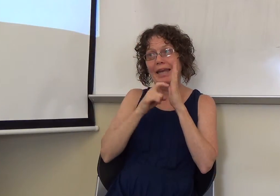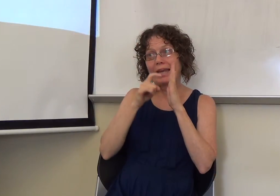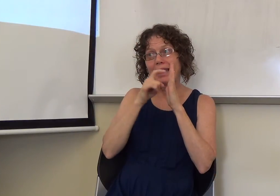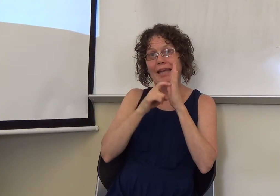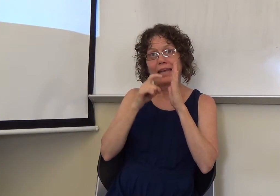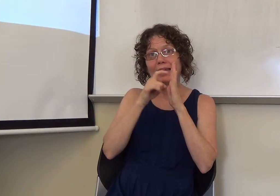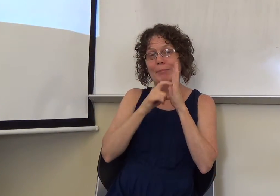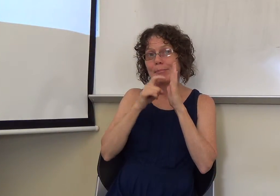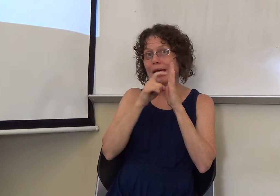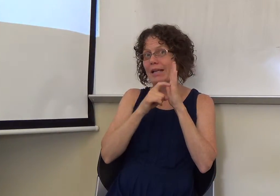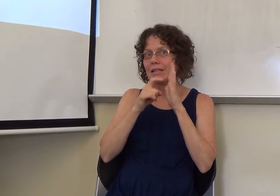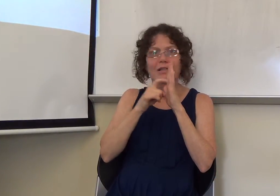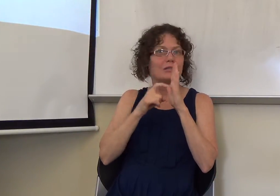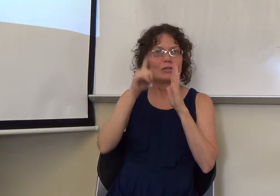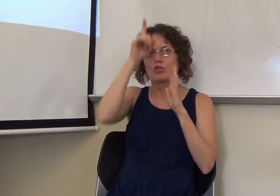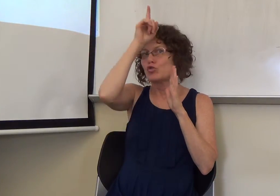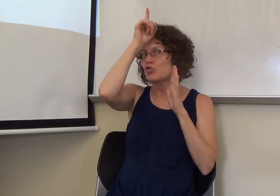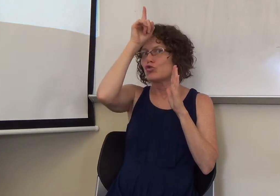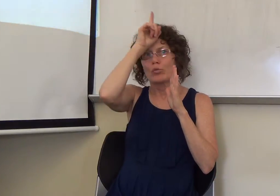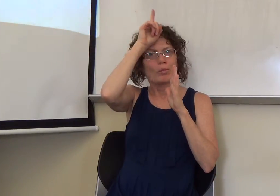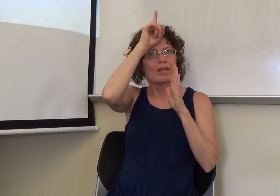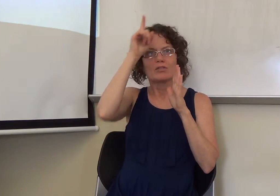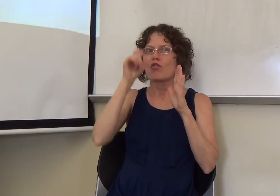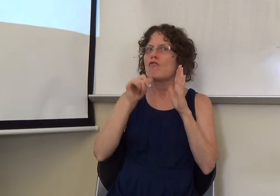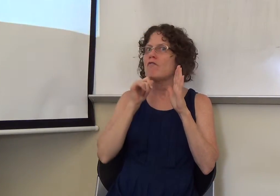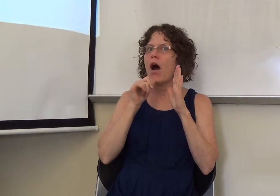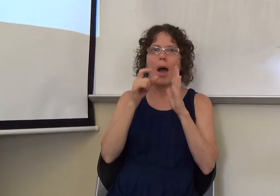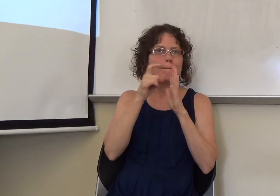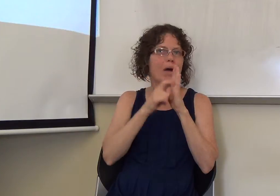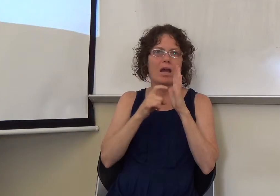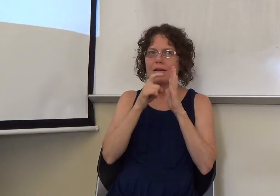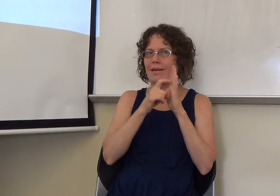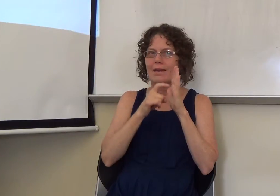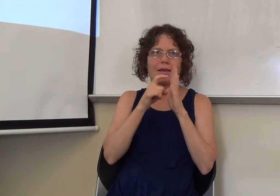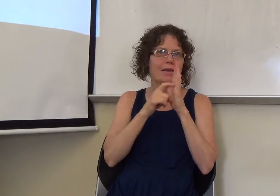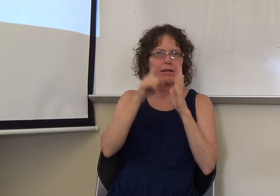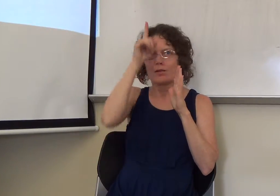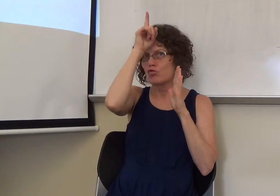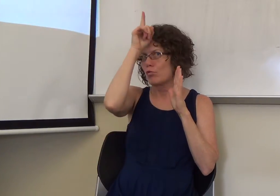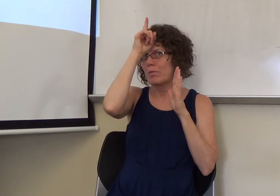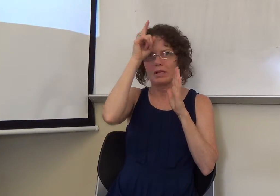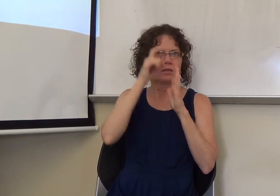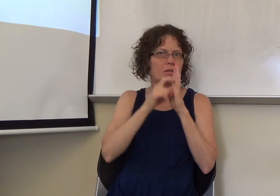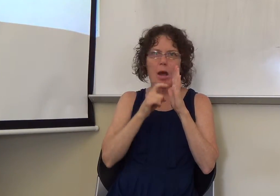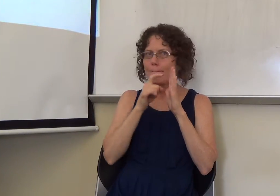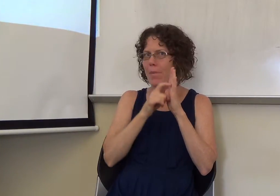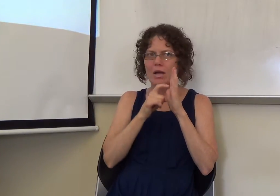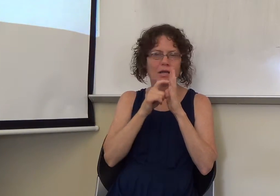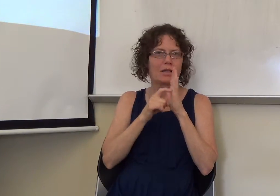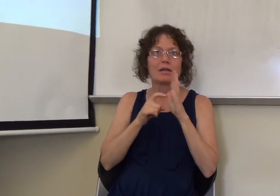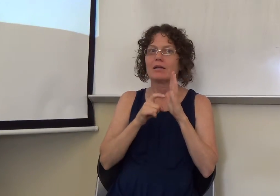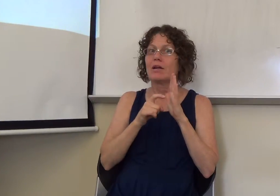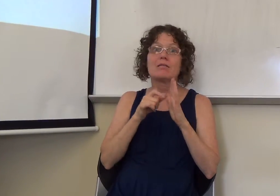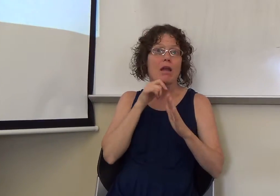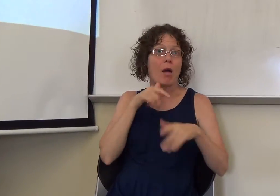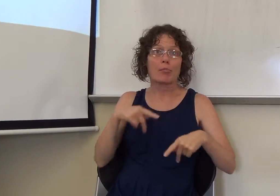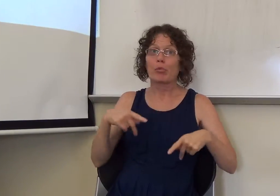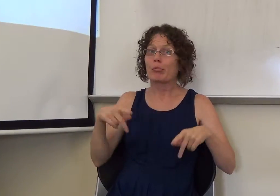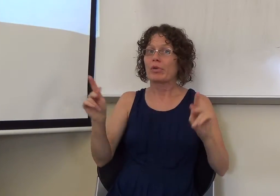Okay, that's where it starts to get into trouble here. The Germans were not allowed to